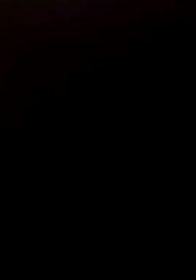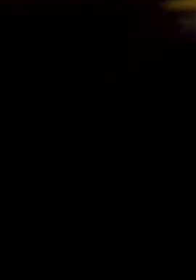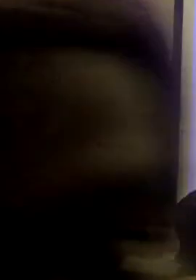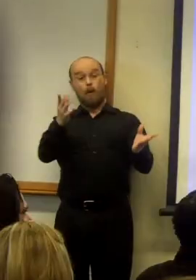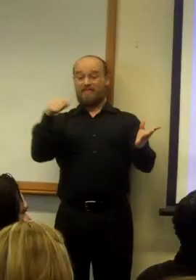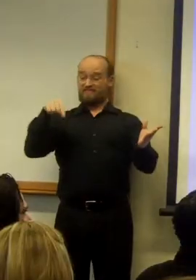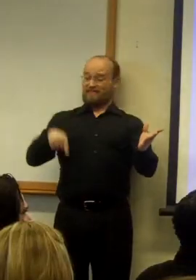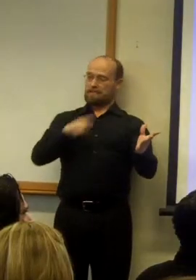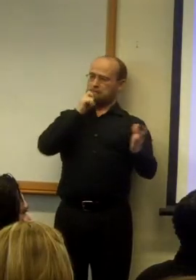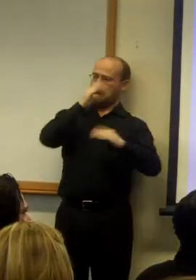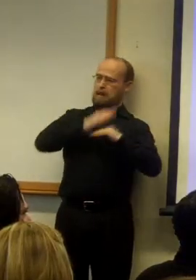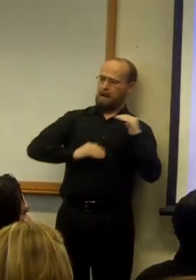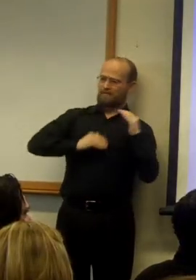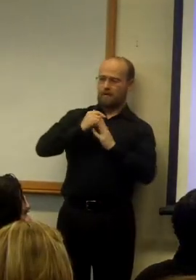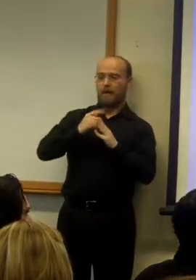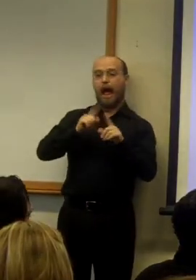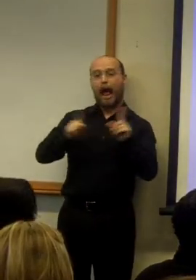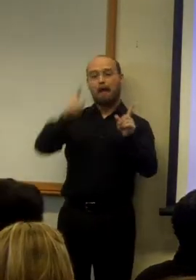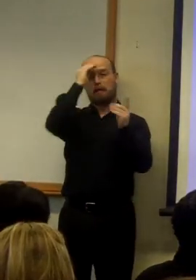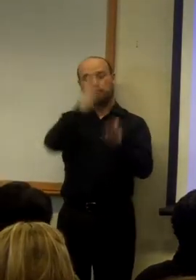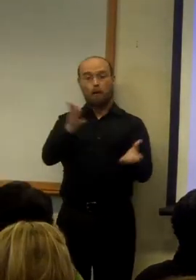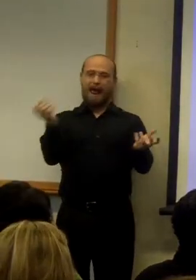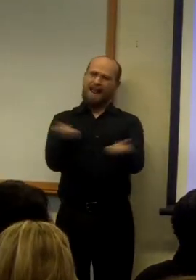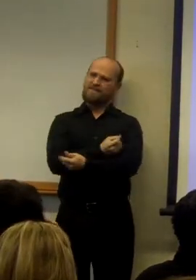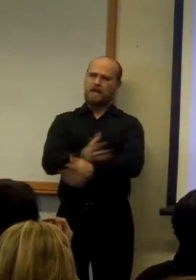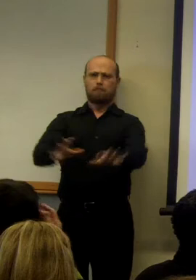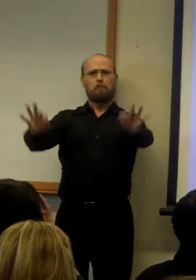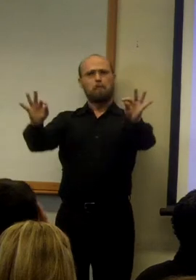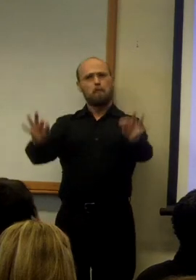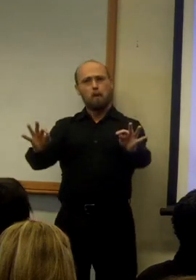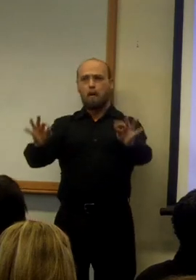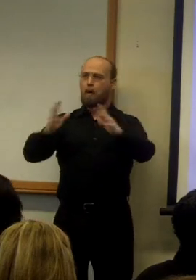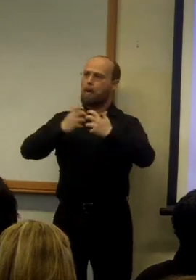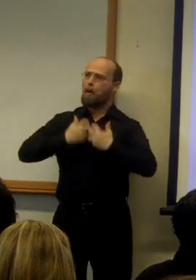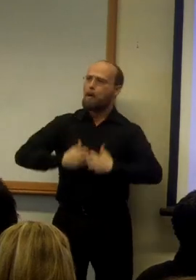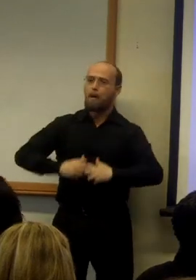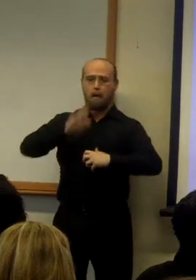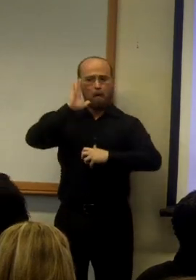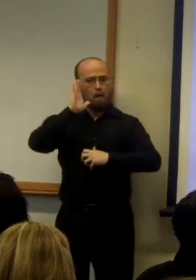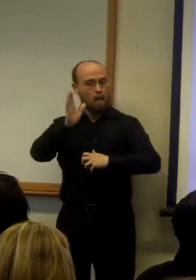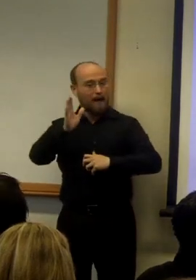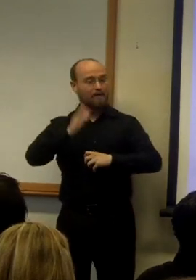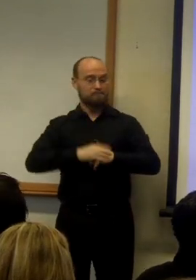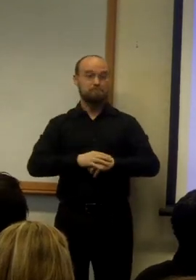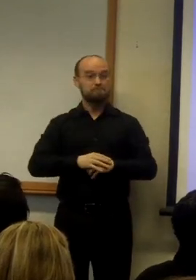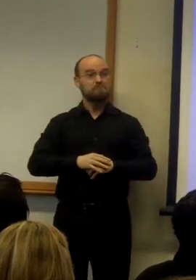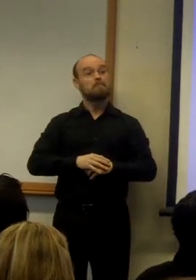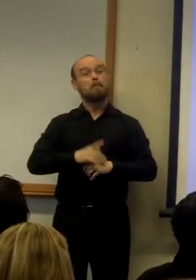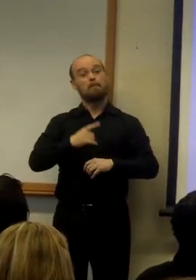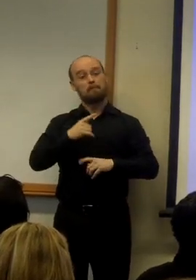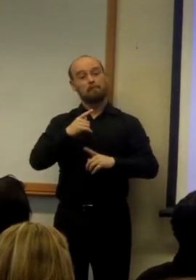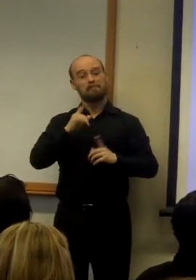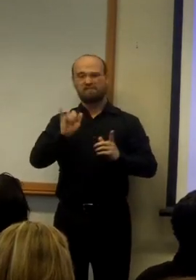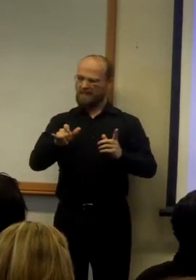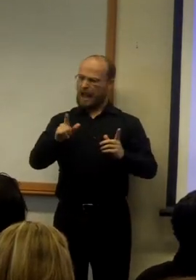and to assure you that everything is going to be okay. And where I agree with that to some extent,